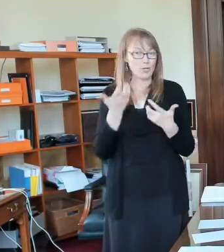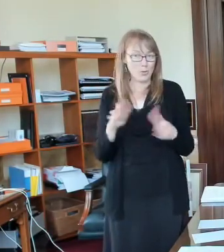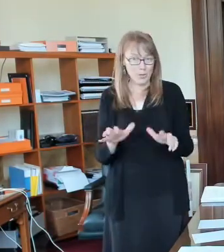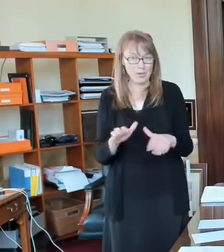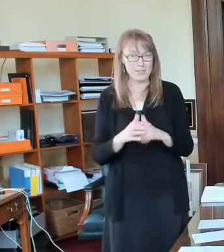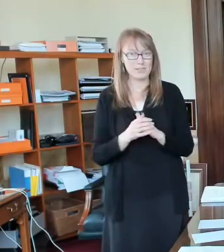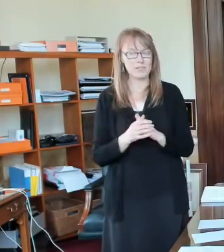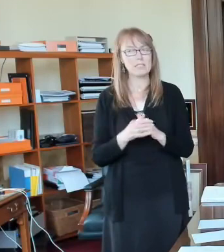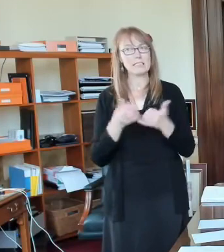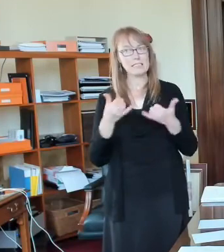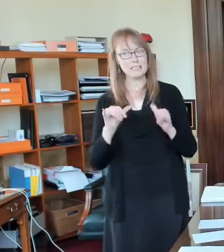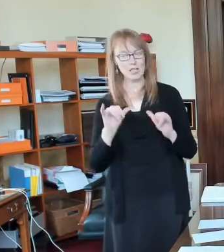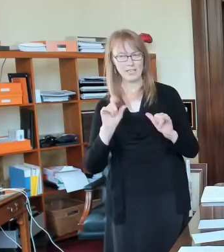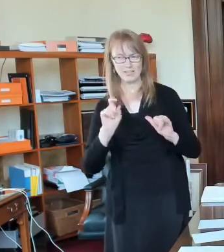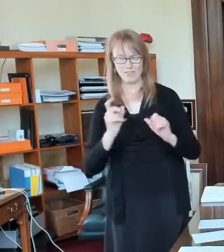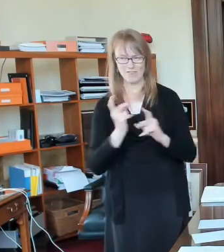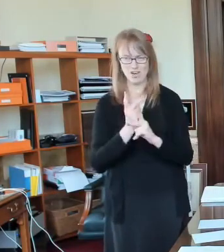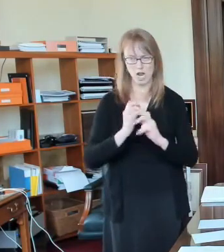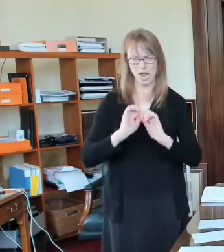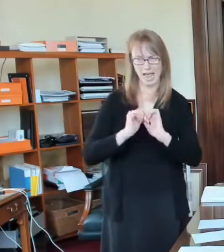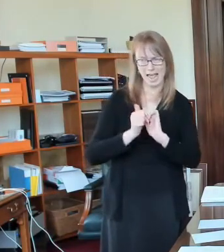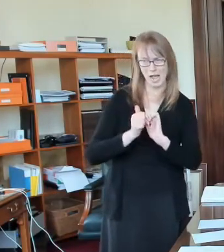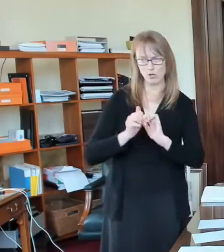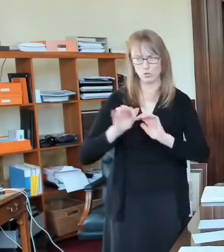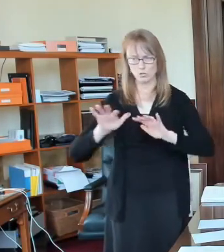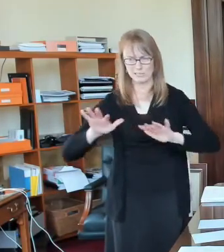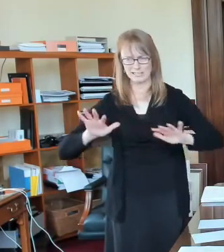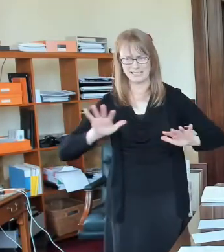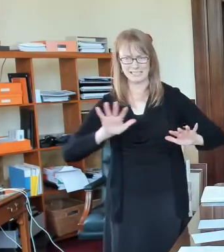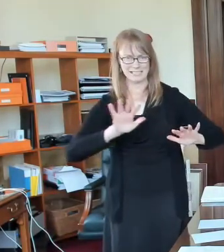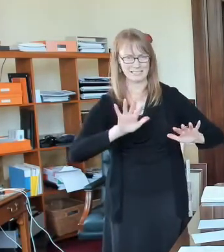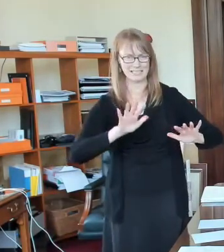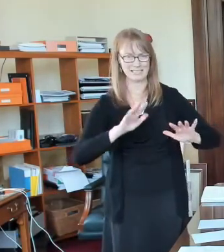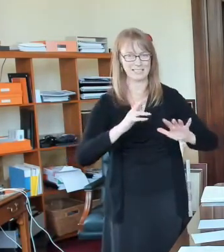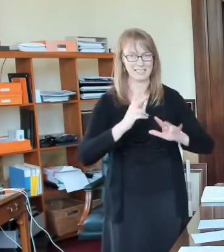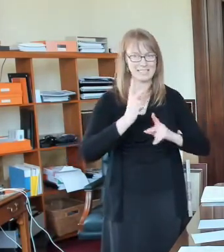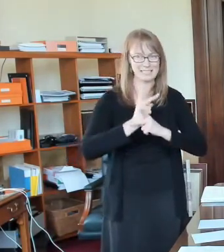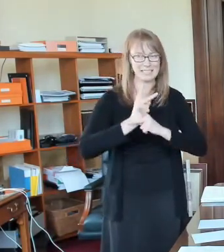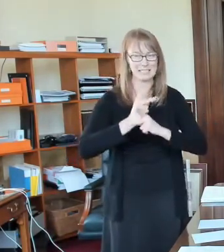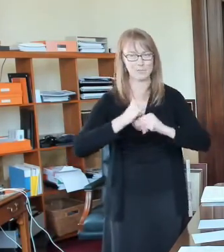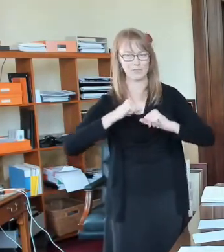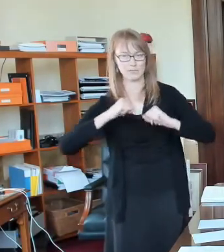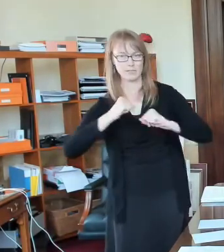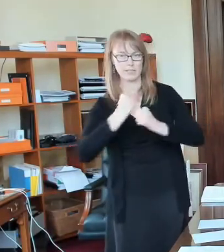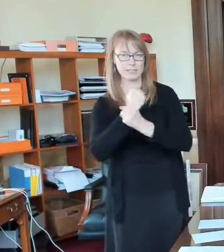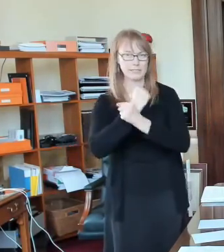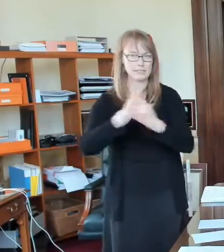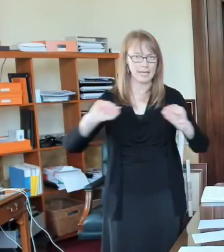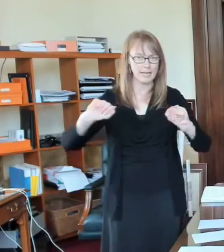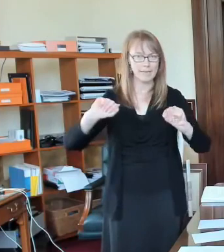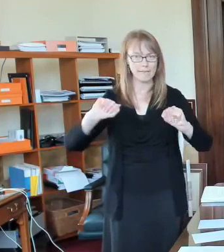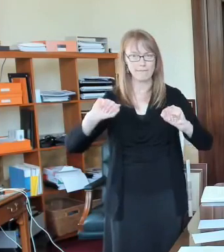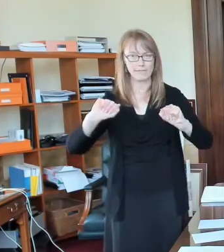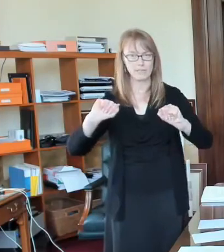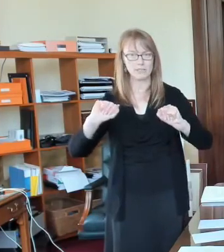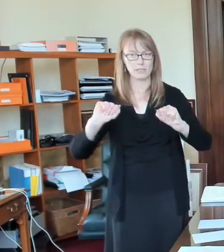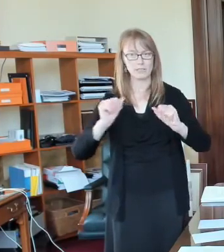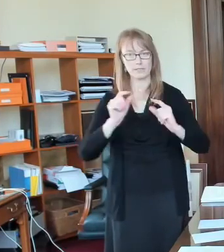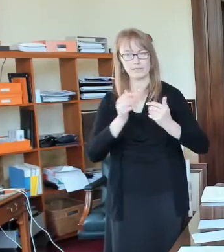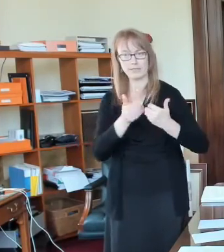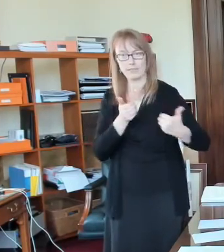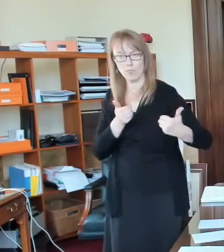to coexist with COVID. And a mask is our only, mask and social distancing is our only pathway right